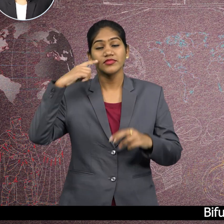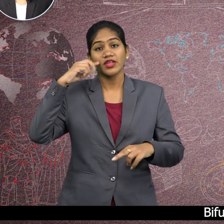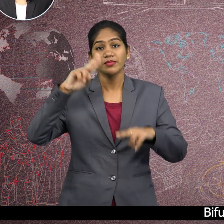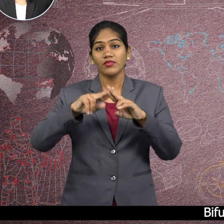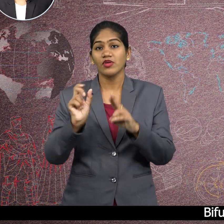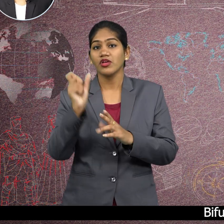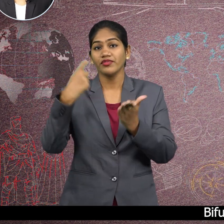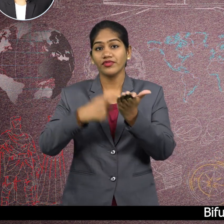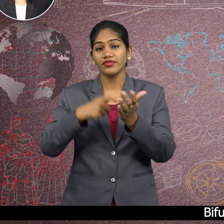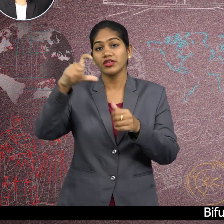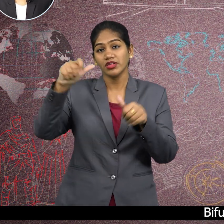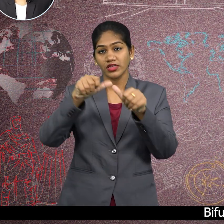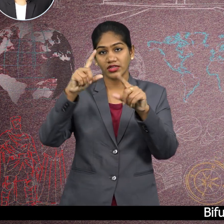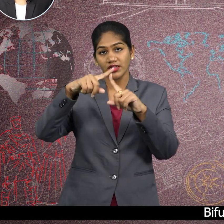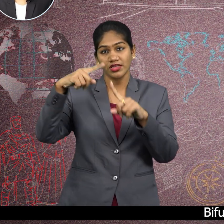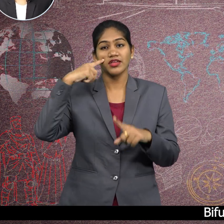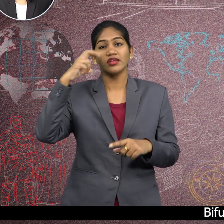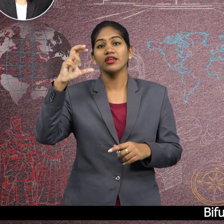Bifurcation,